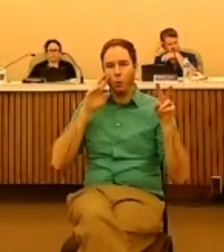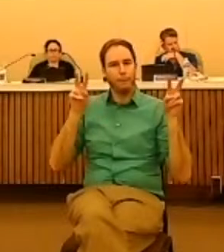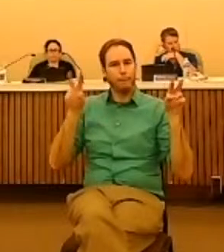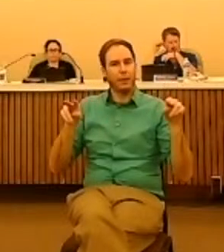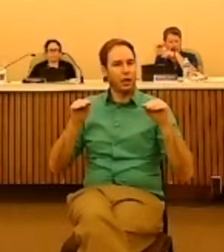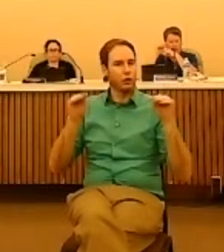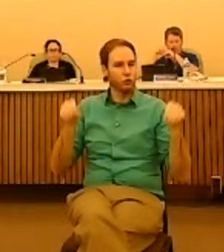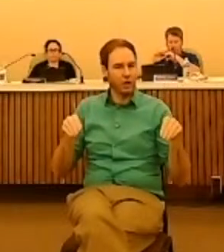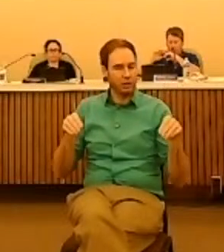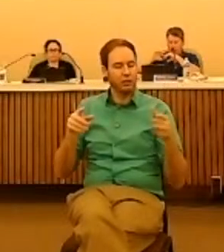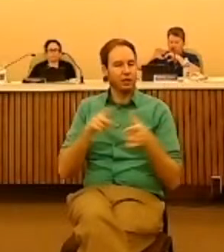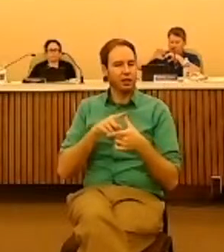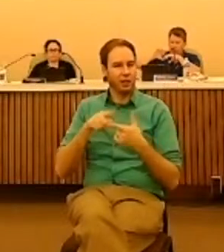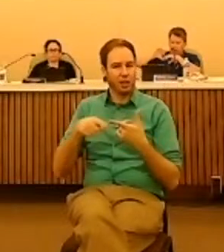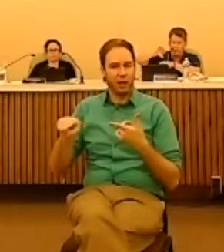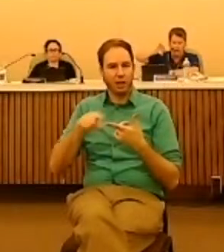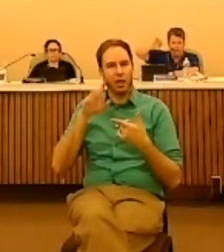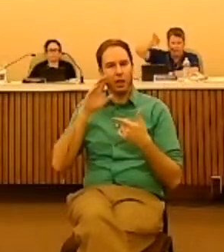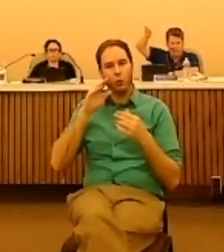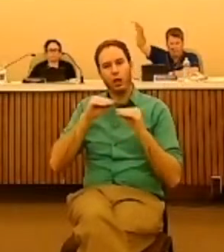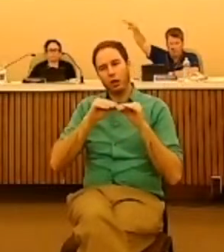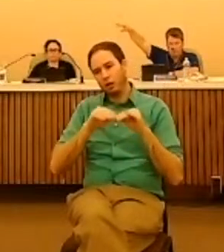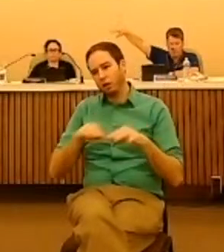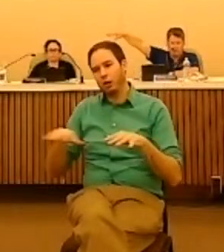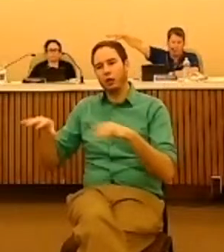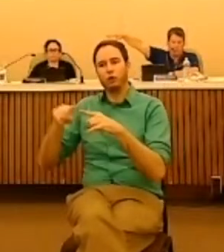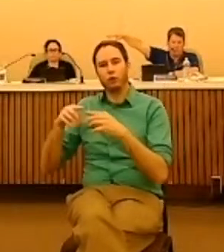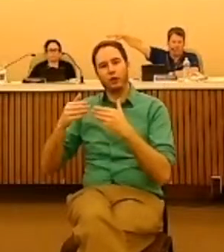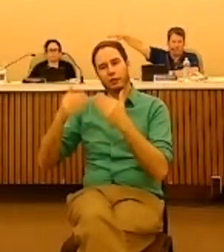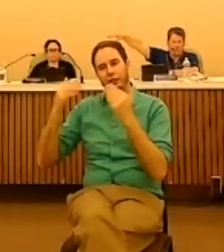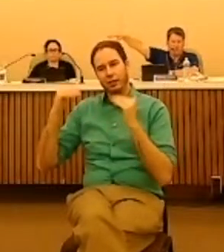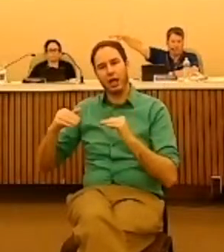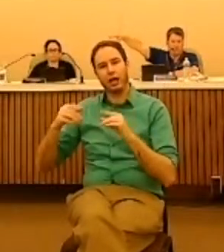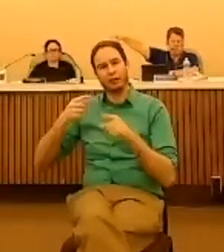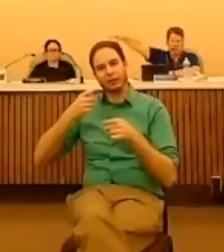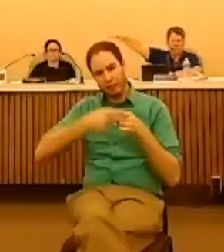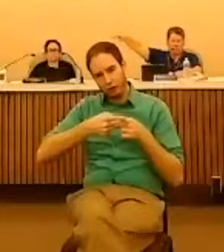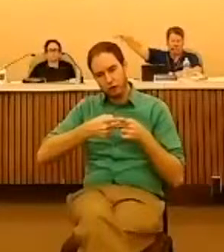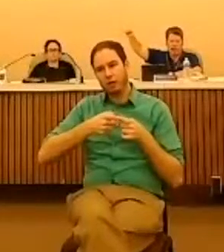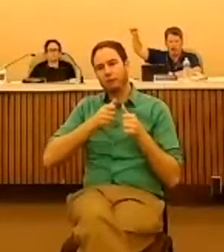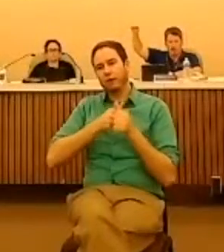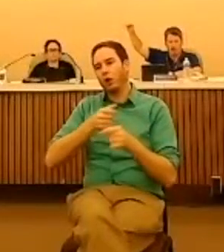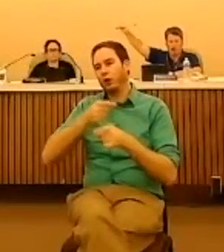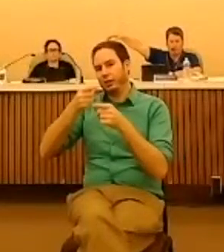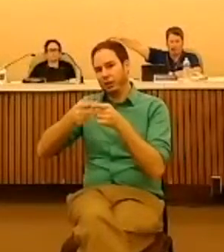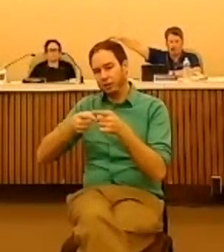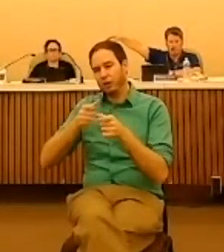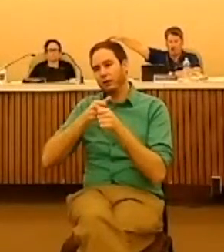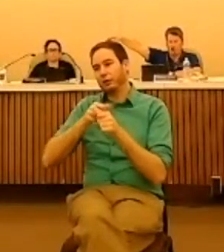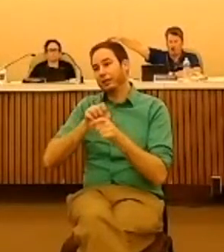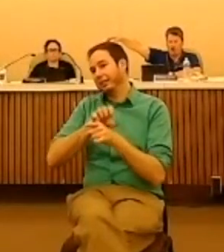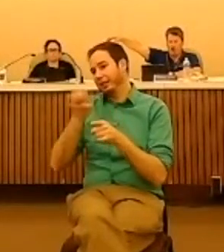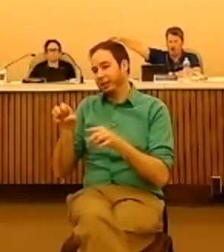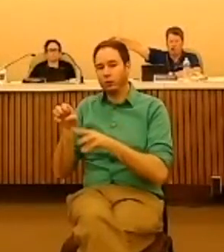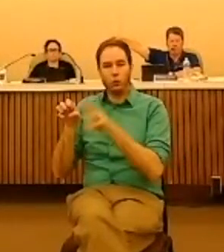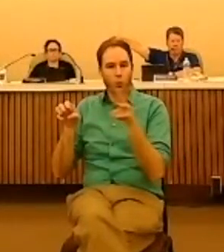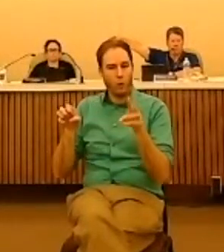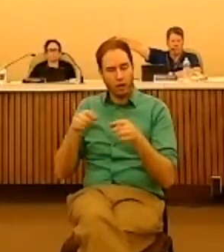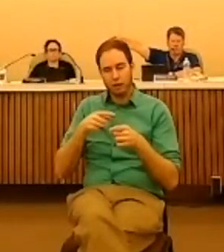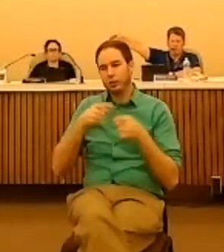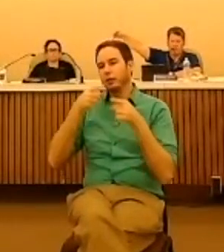numbers. And they then cascade that traffic down to the next major intersection, which again, to the east is the East